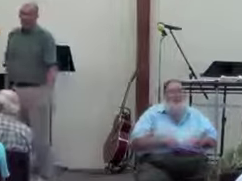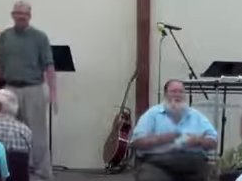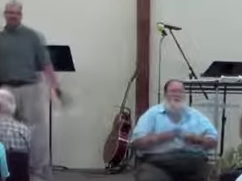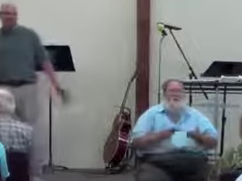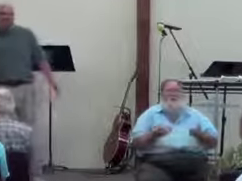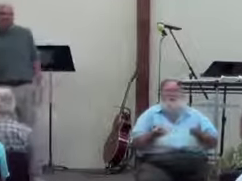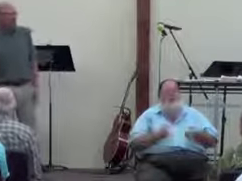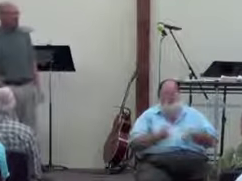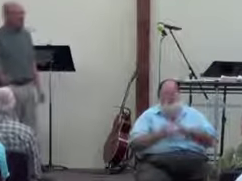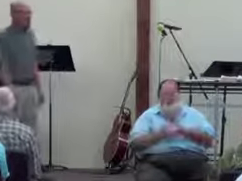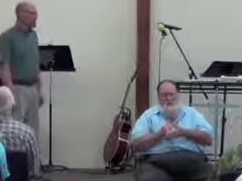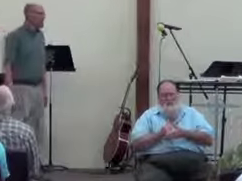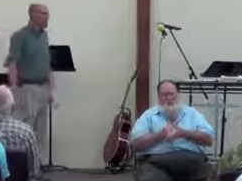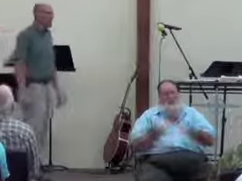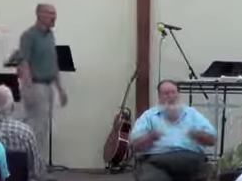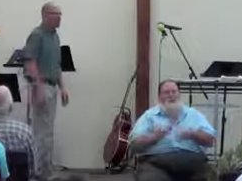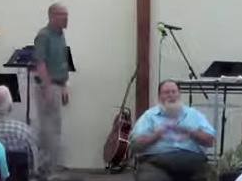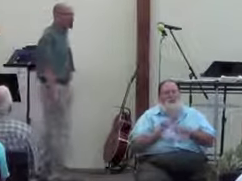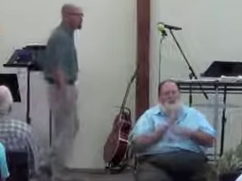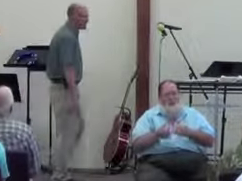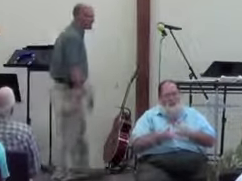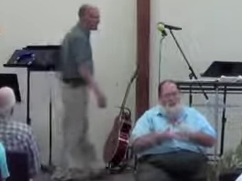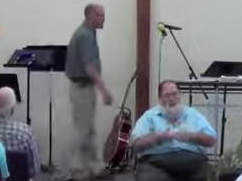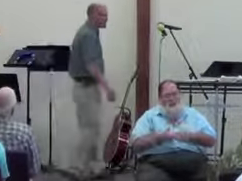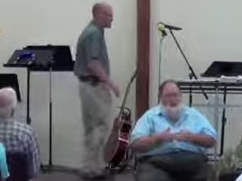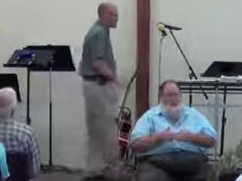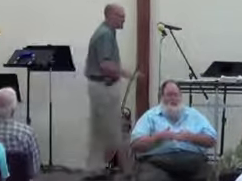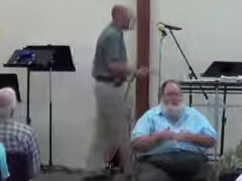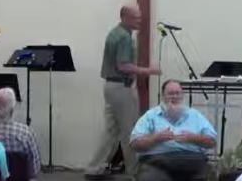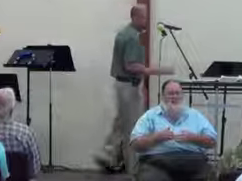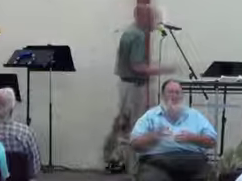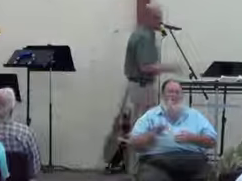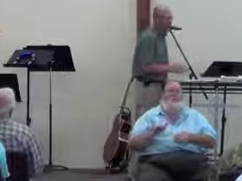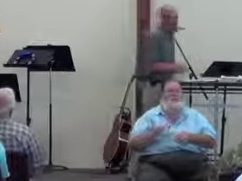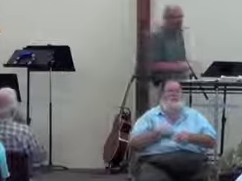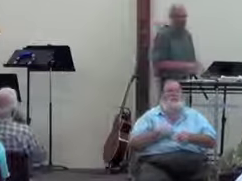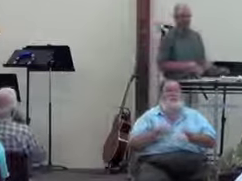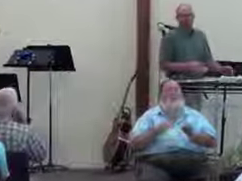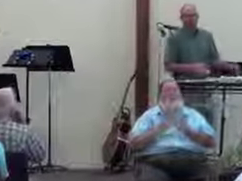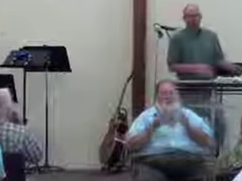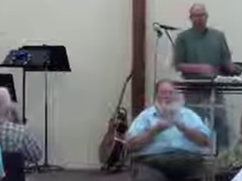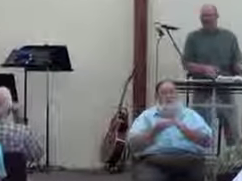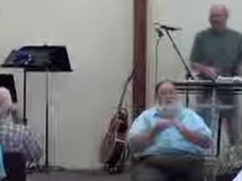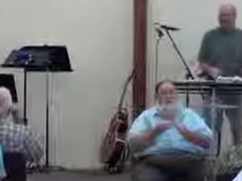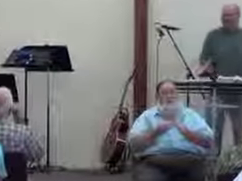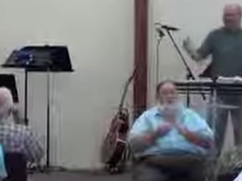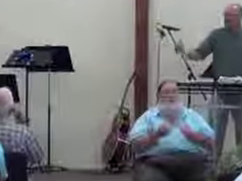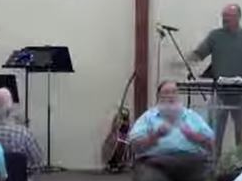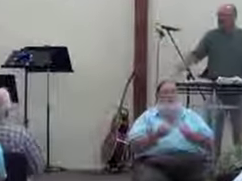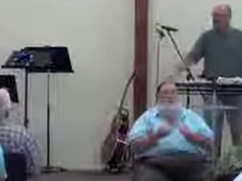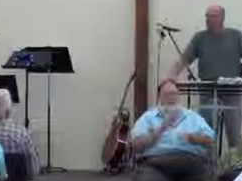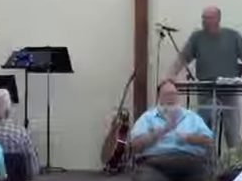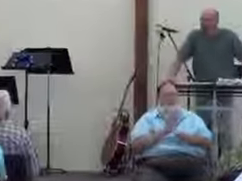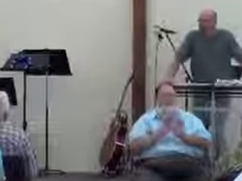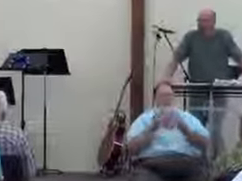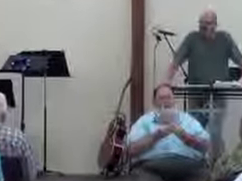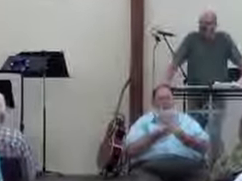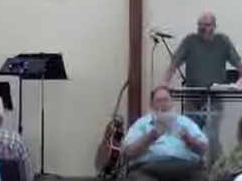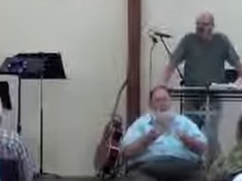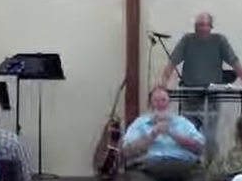phenomenal. And this weekend I got to hang a lot with the church family as well, and just the fellowship and just